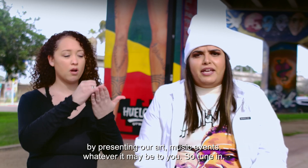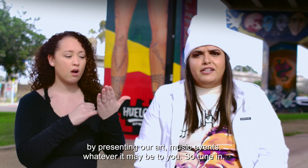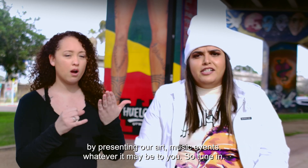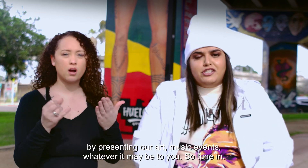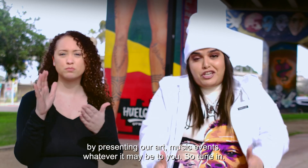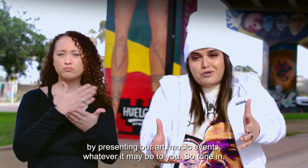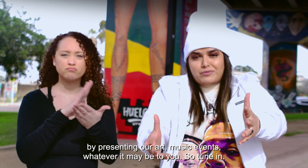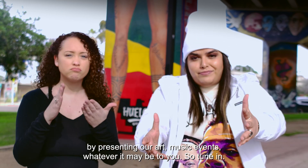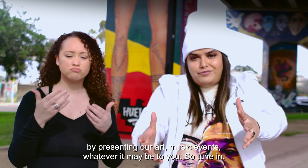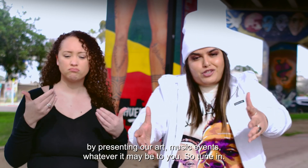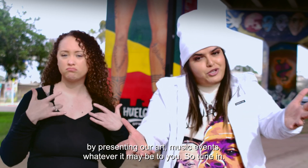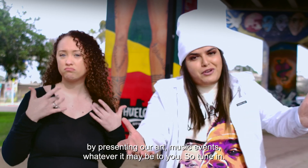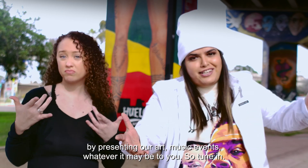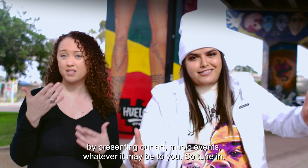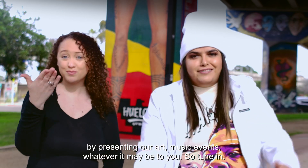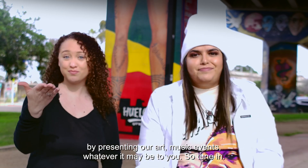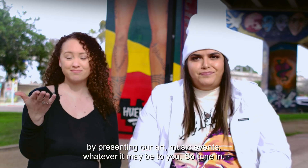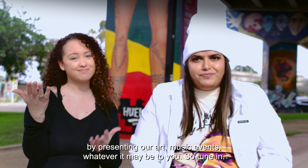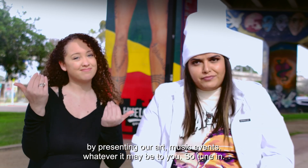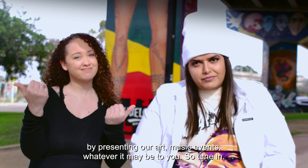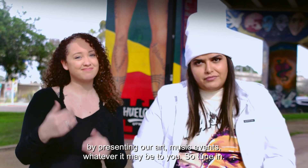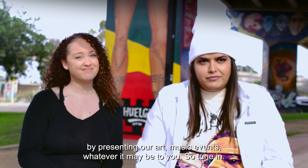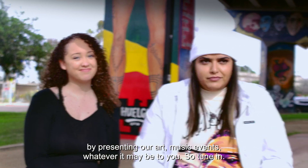it may be, to you. So tune in.